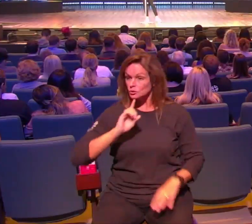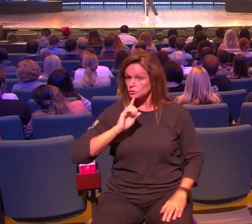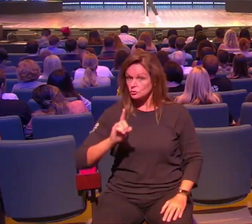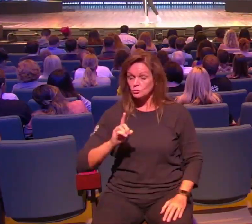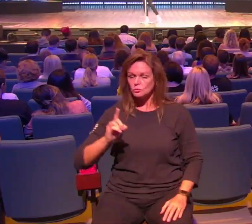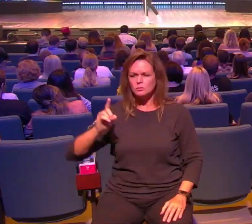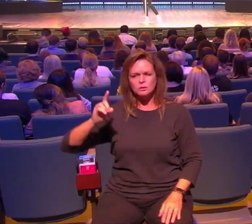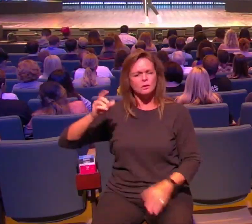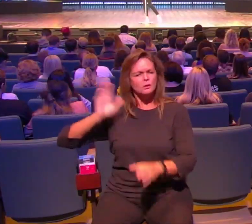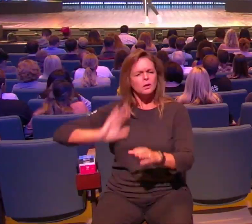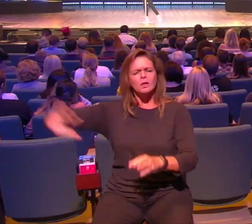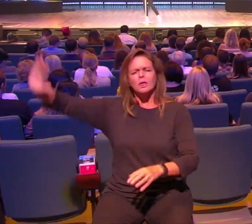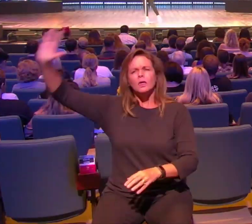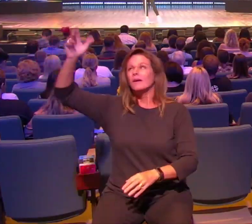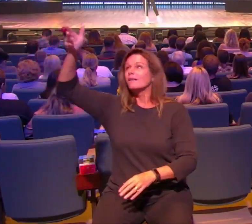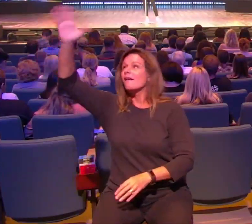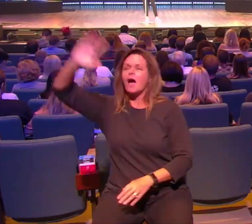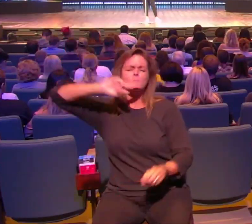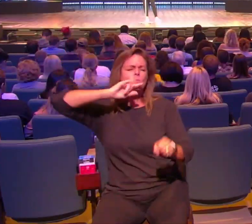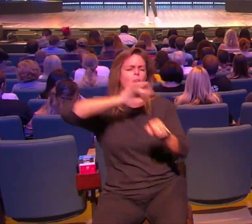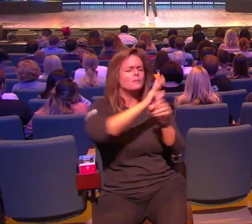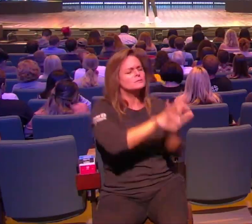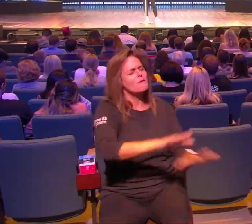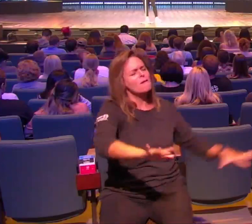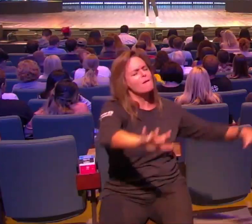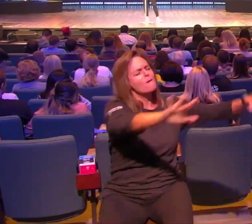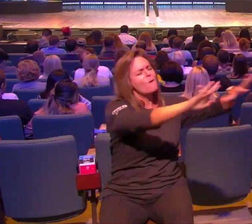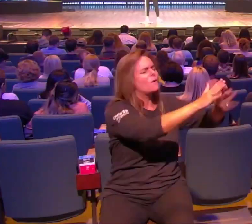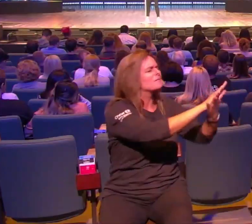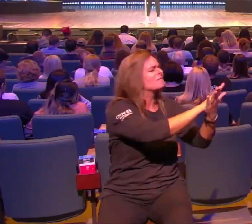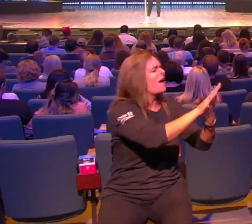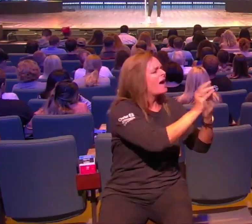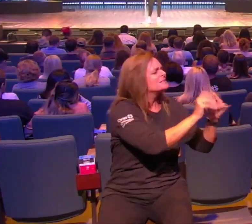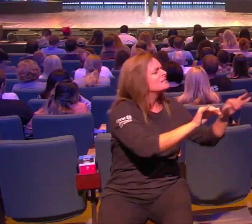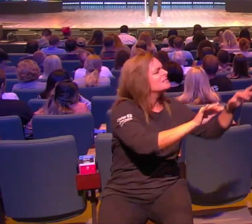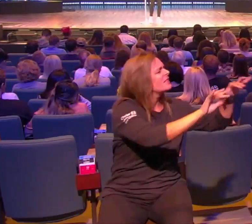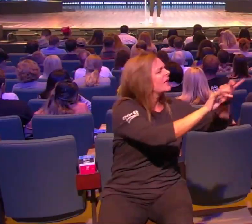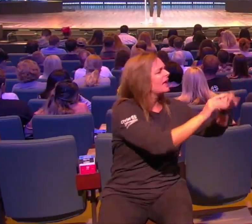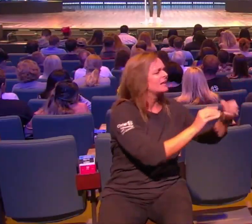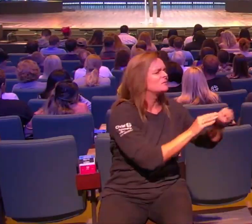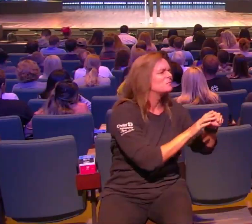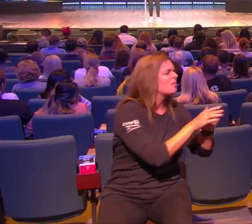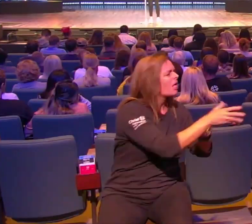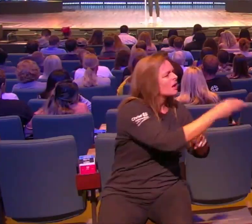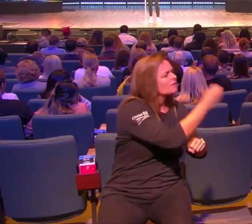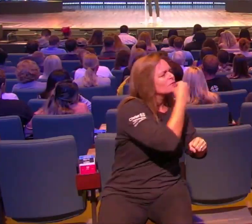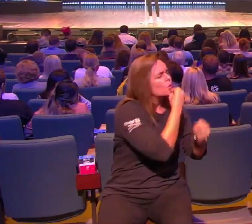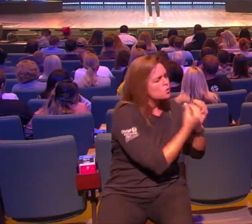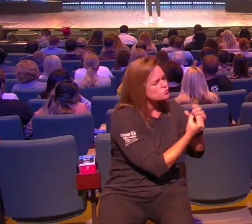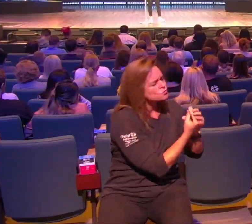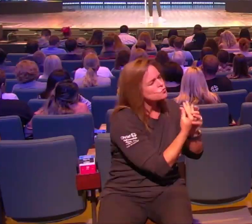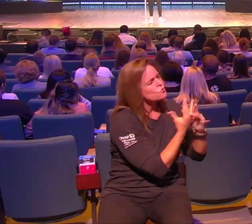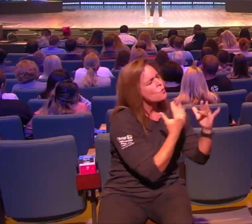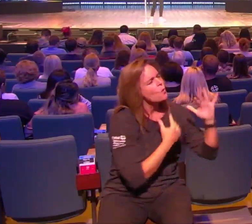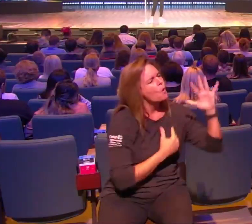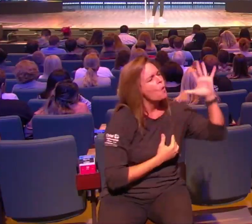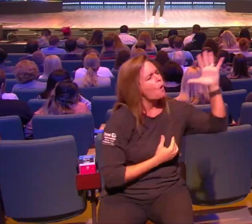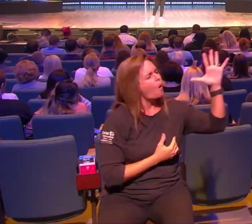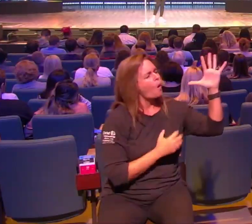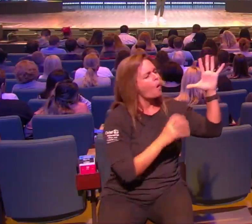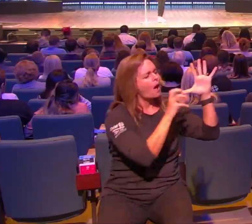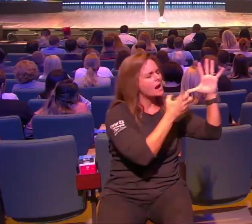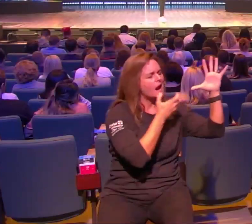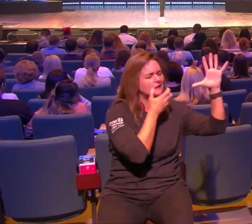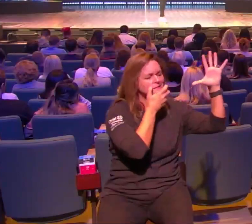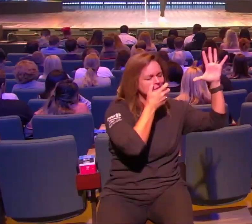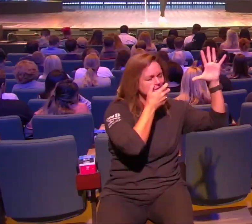know exactly what we're asking for, we believe that God has an inheritance for us even if